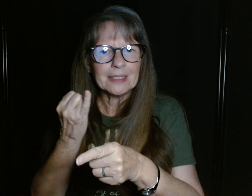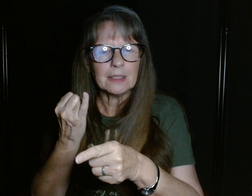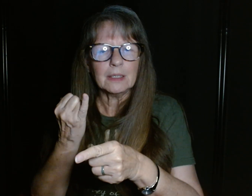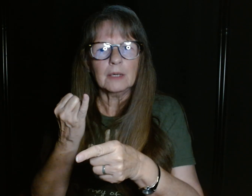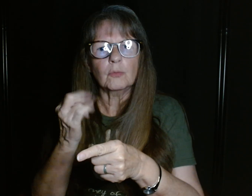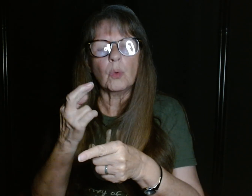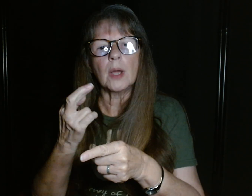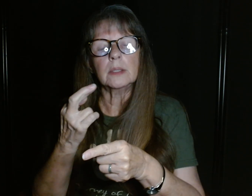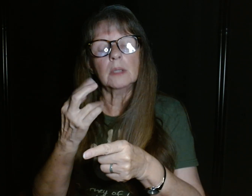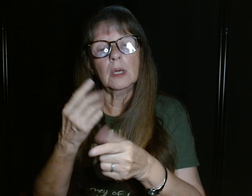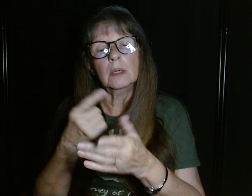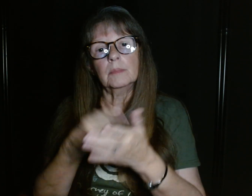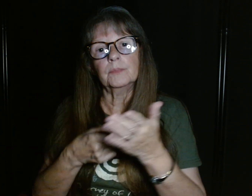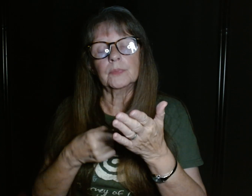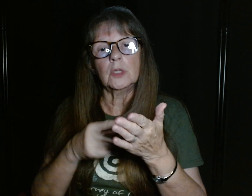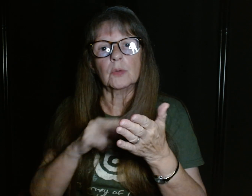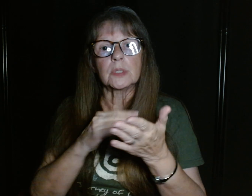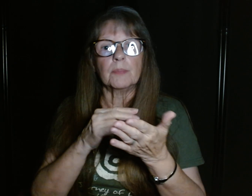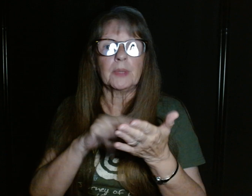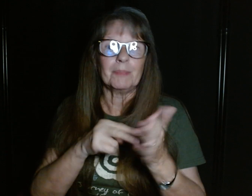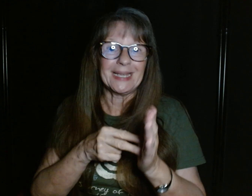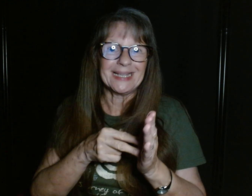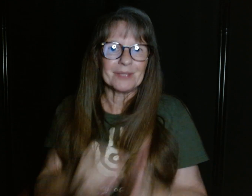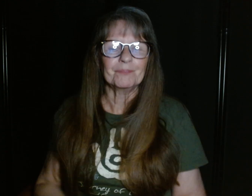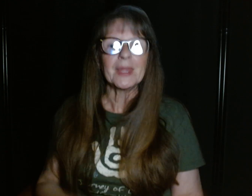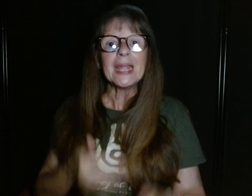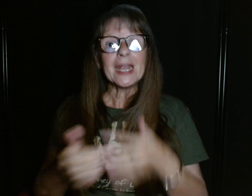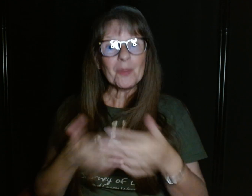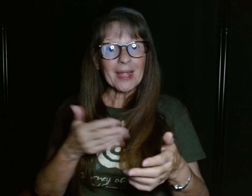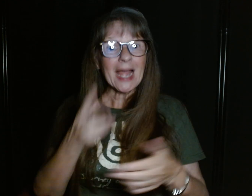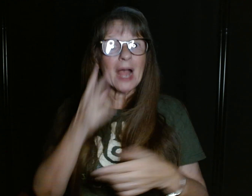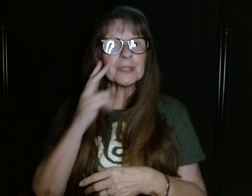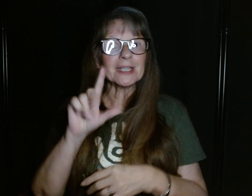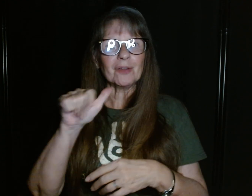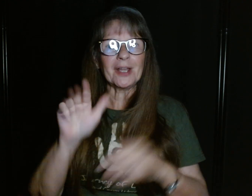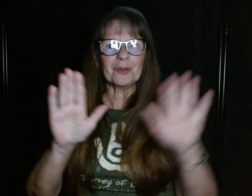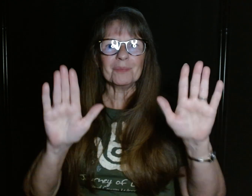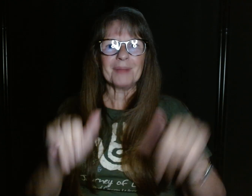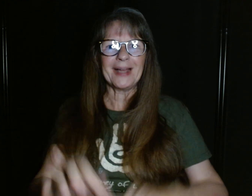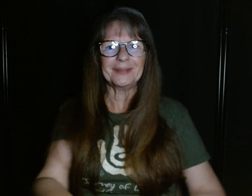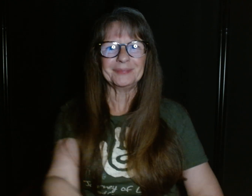idea of what something means. Anyway, I will see y'all later. Bye.